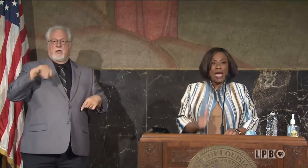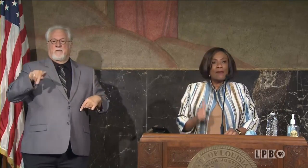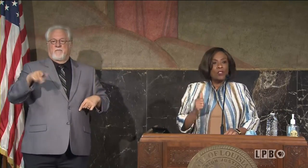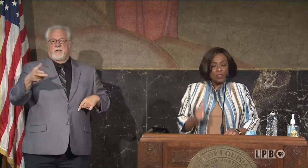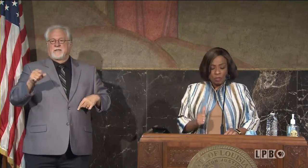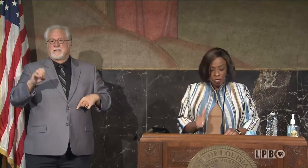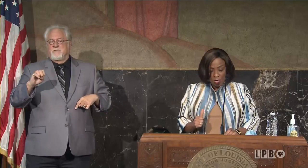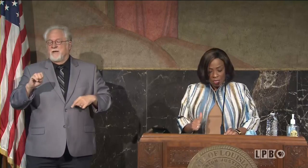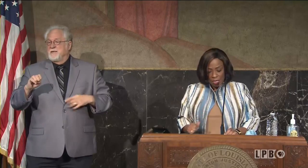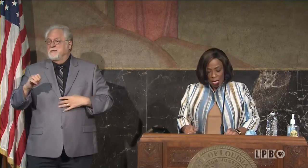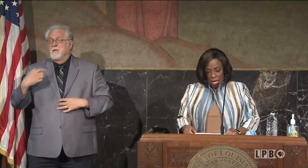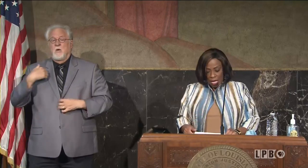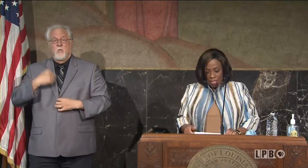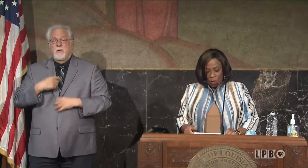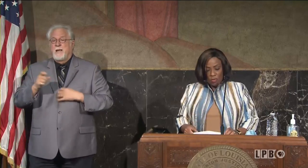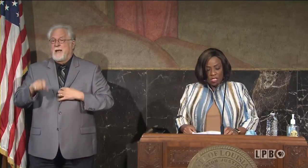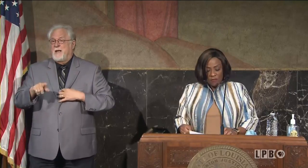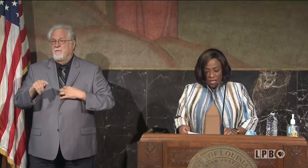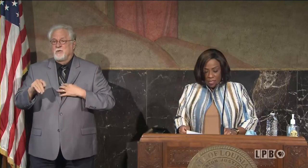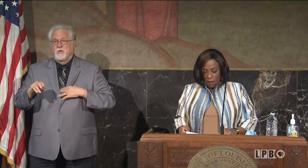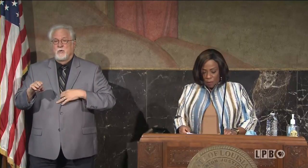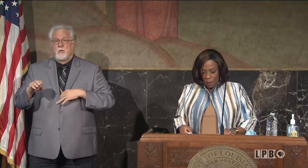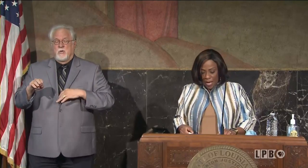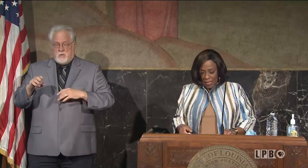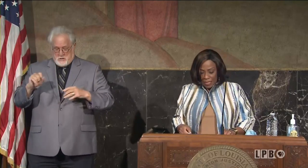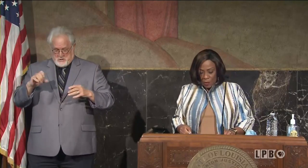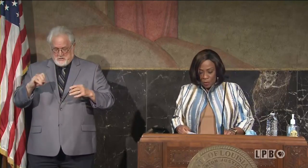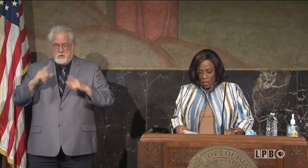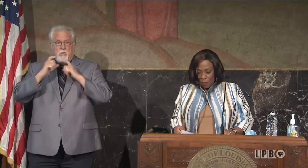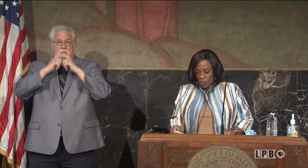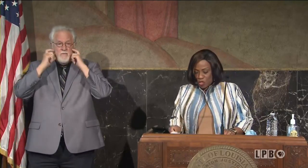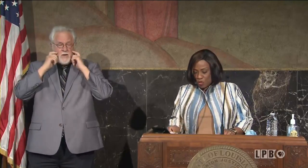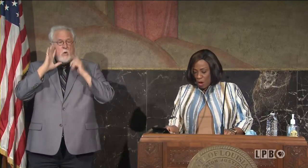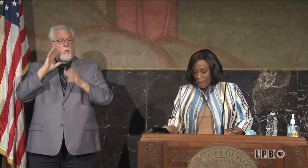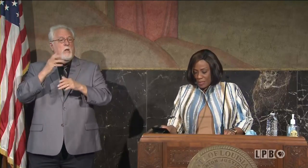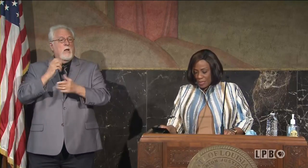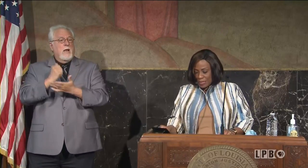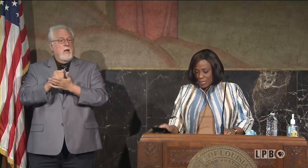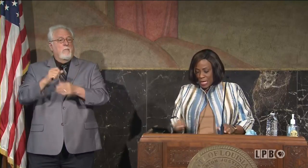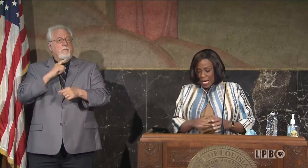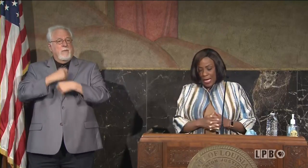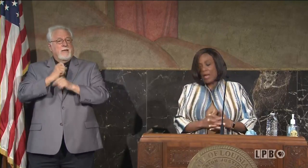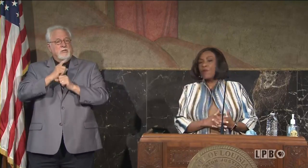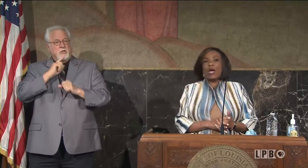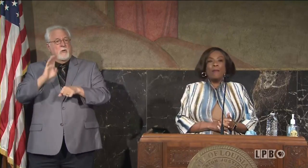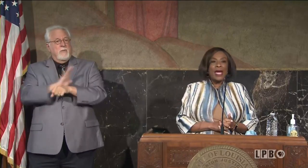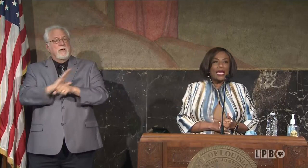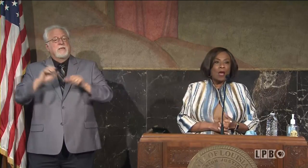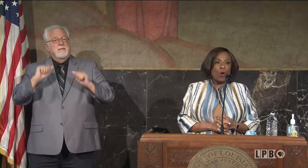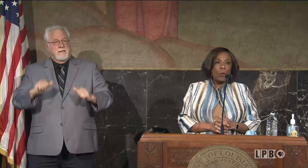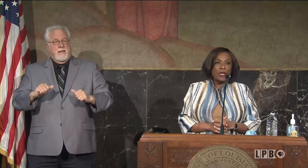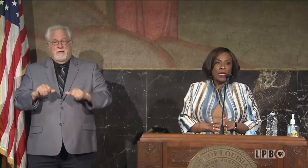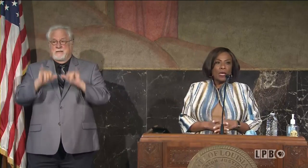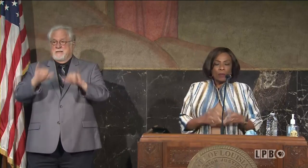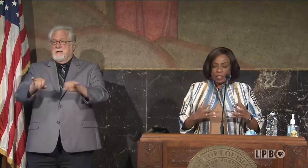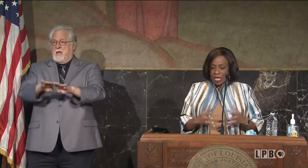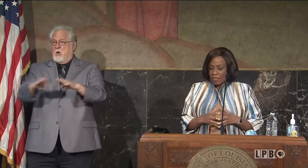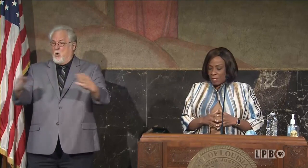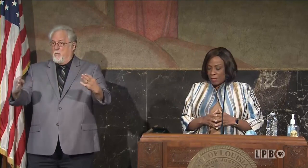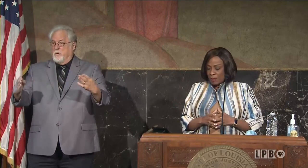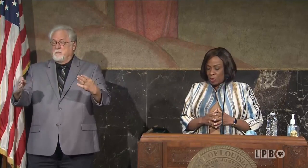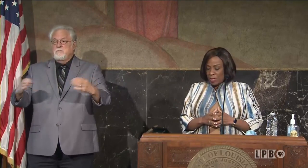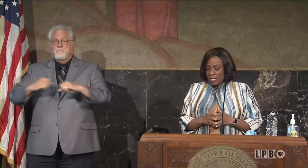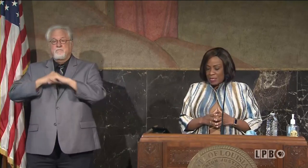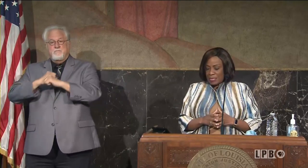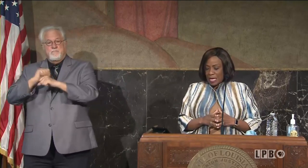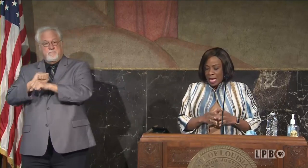going to have to do this. And so this face covering policy will help ensure our businesses can remain open, protect